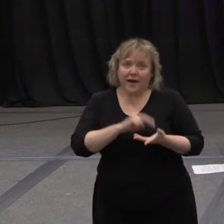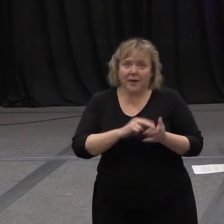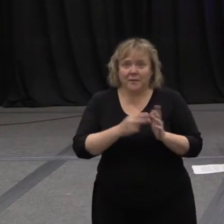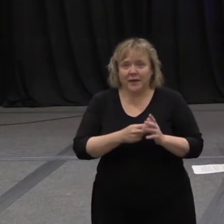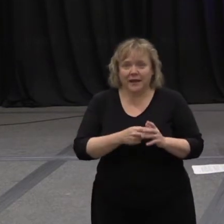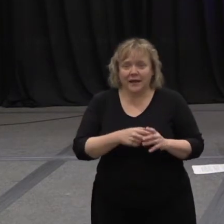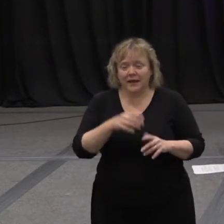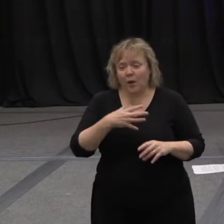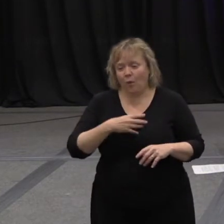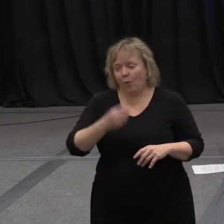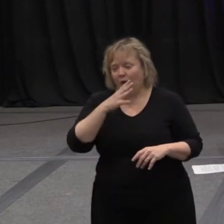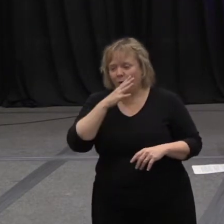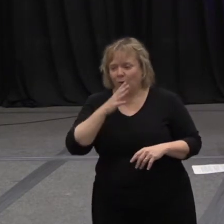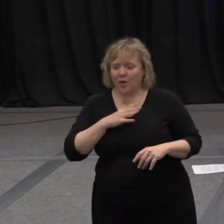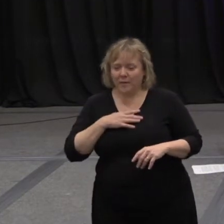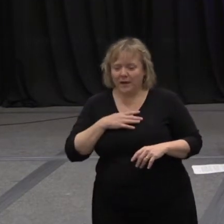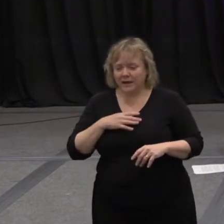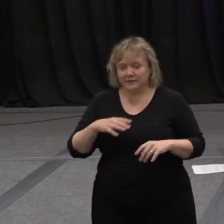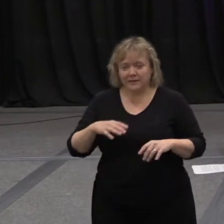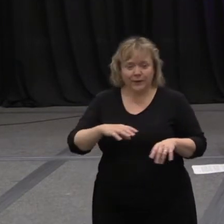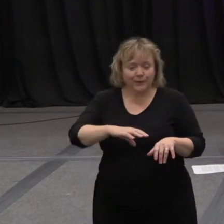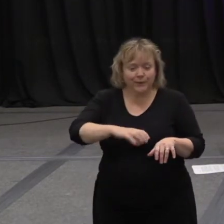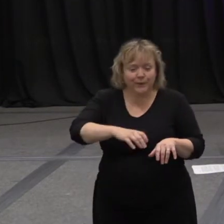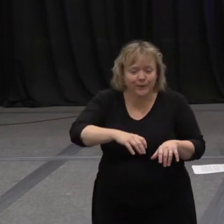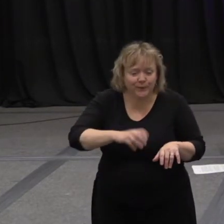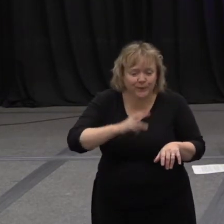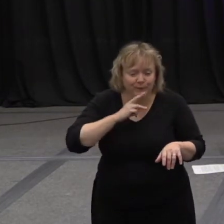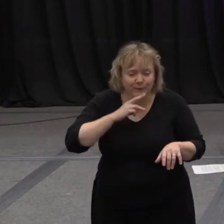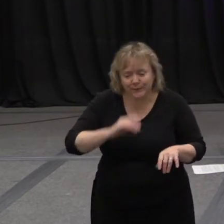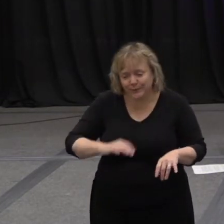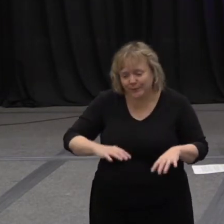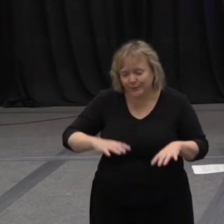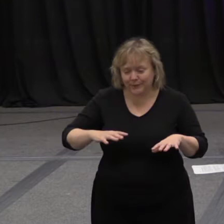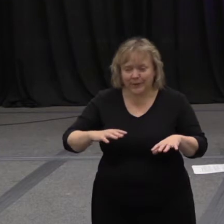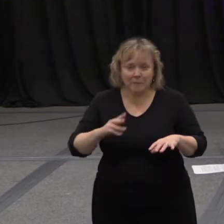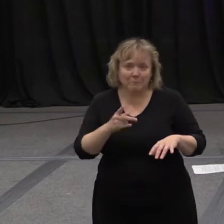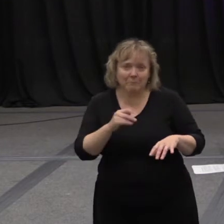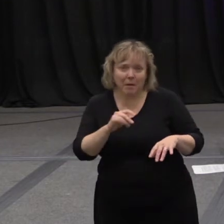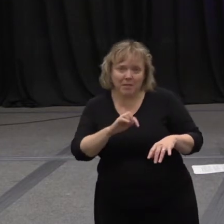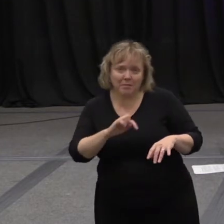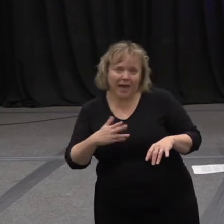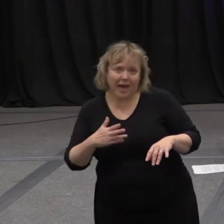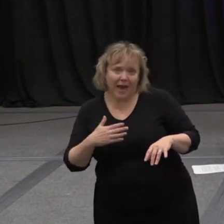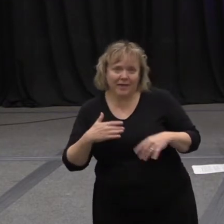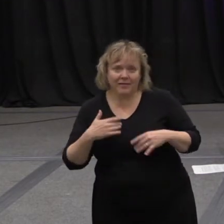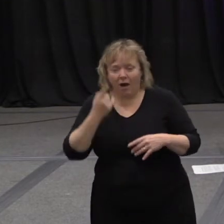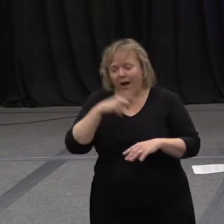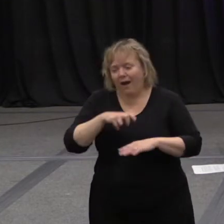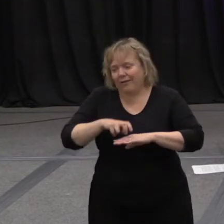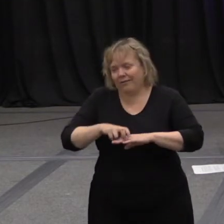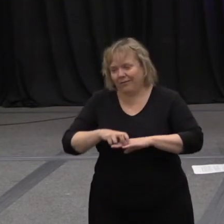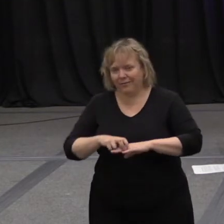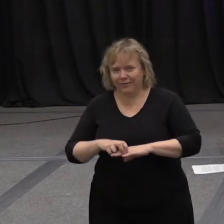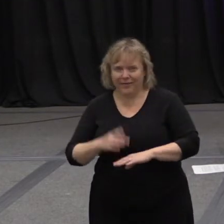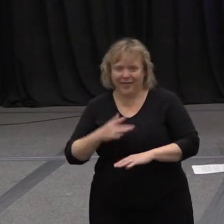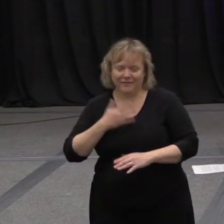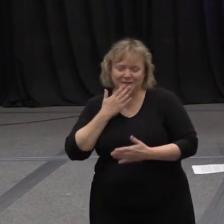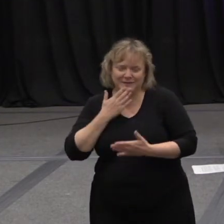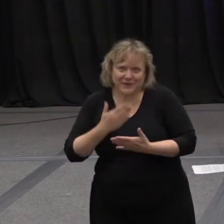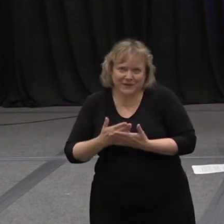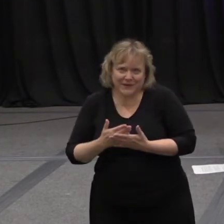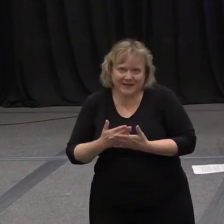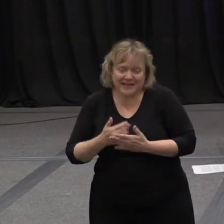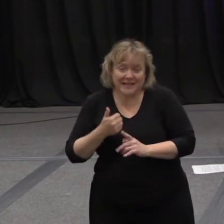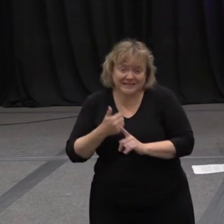because it feels good. It's not, and we have to stop using that. So I'm trying really hard to change my phrasing to, because it's such